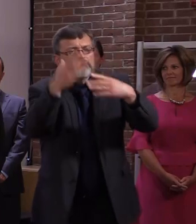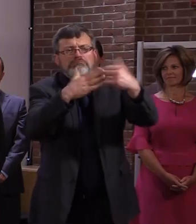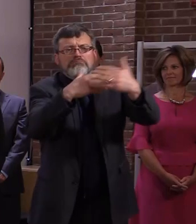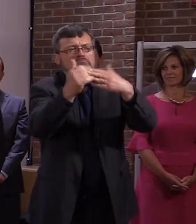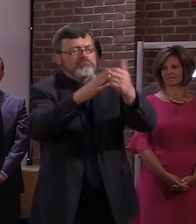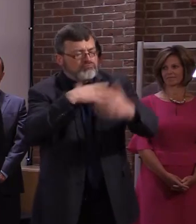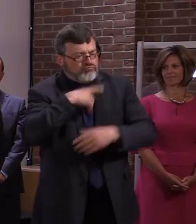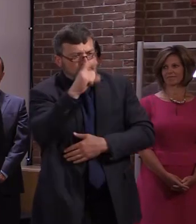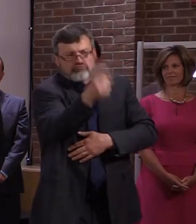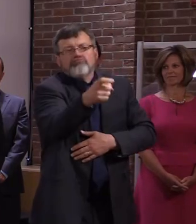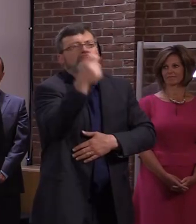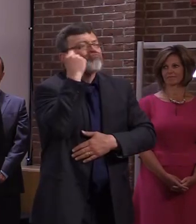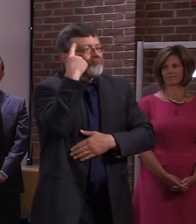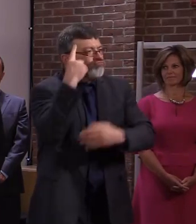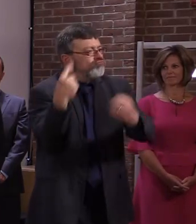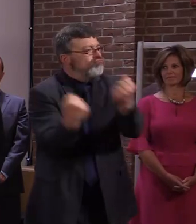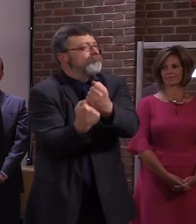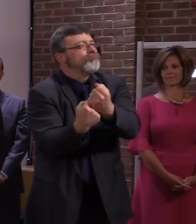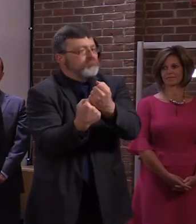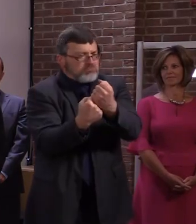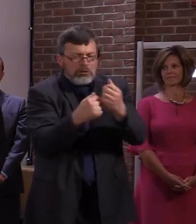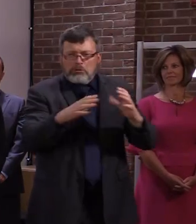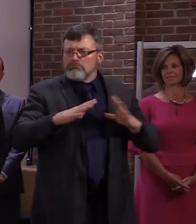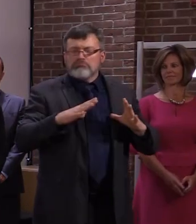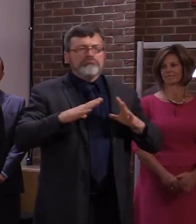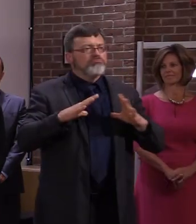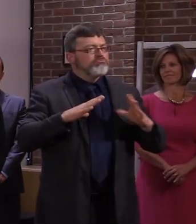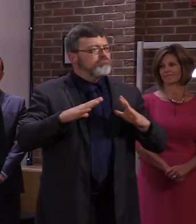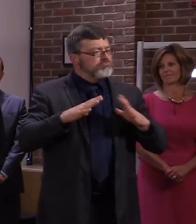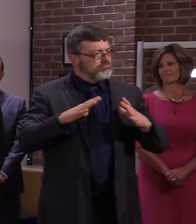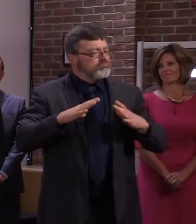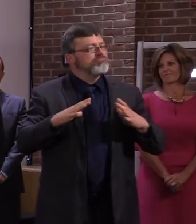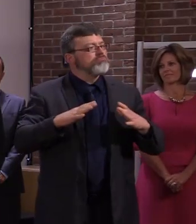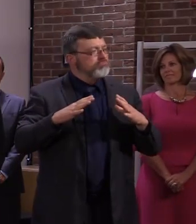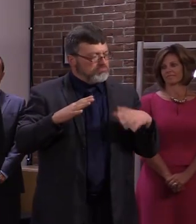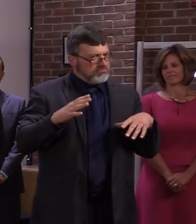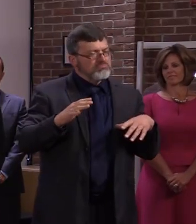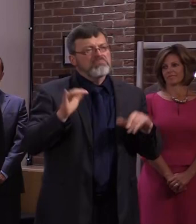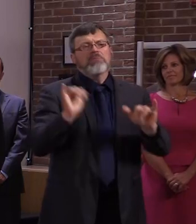said, that's natural, and it's okay.